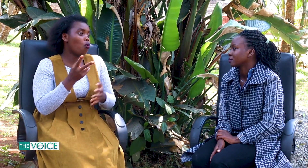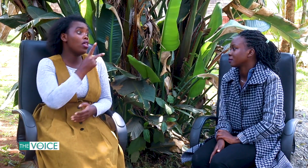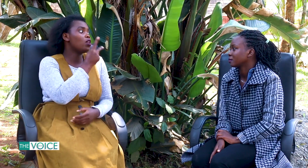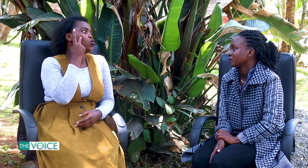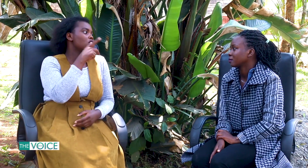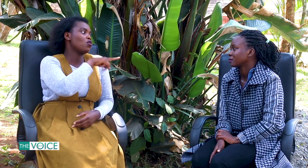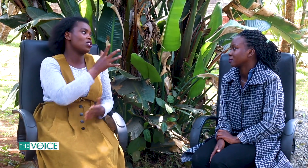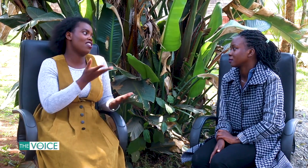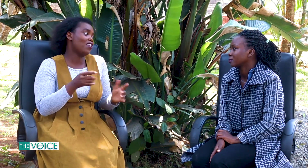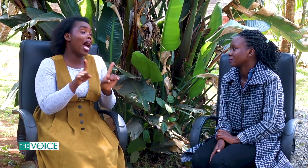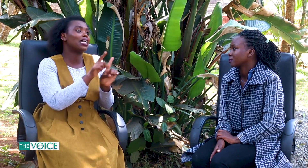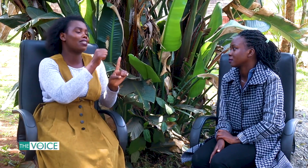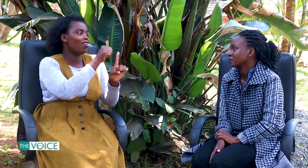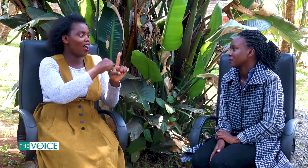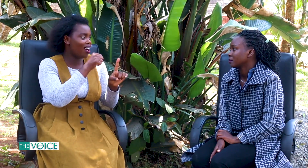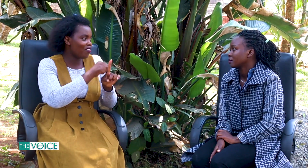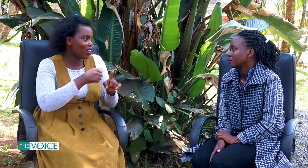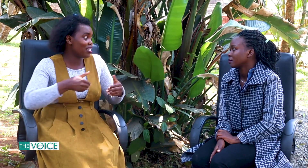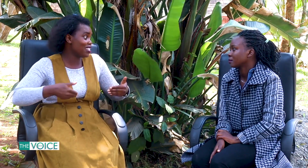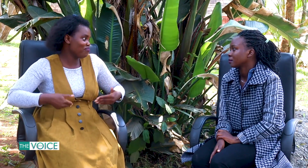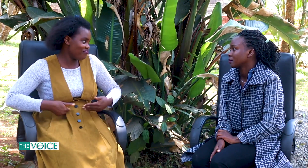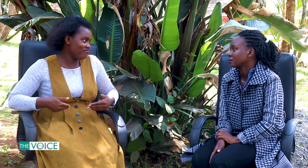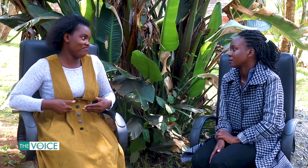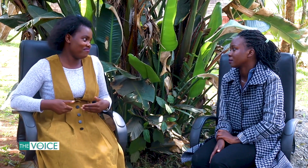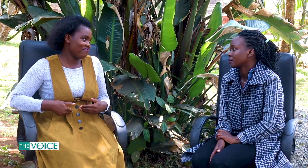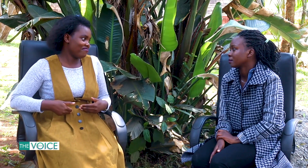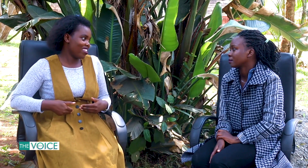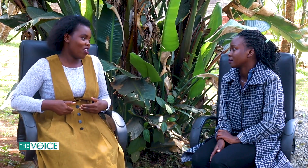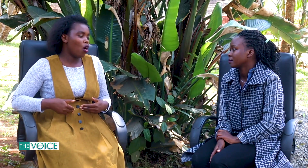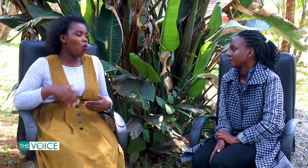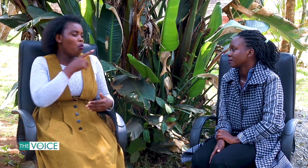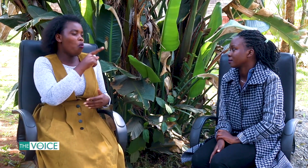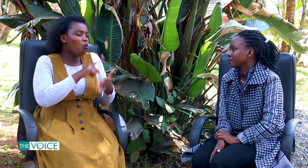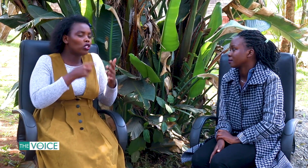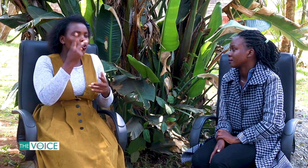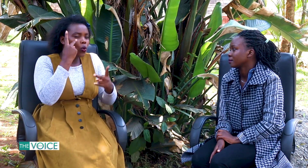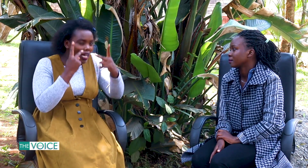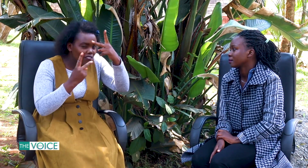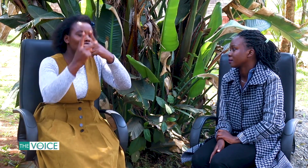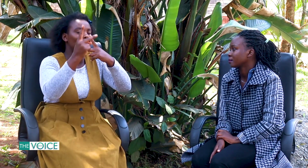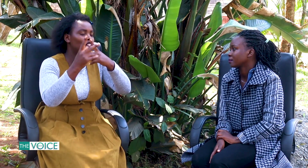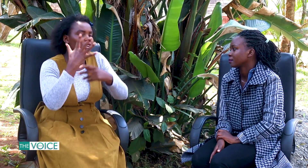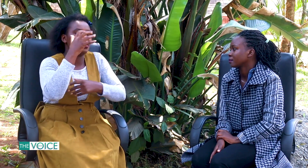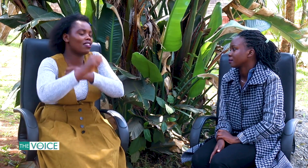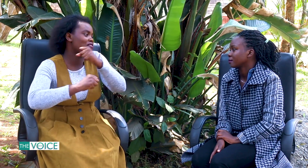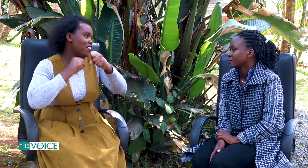So tell us, in the next 5 years, where do you see yourself in the area of advocacy or as a youth